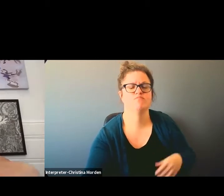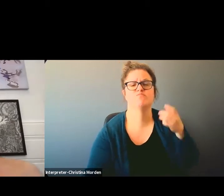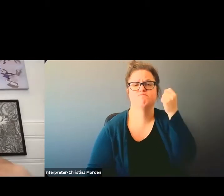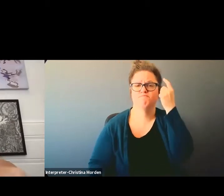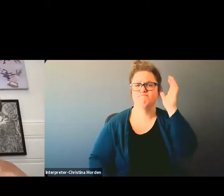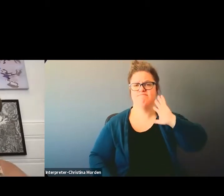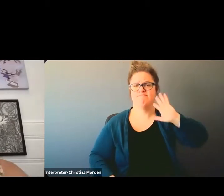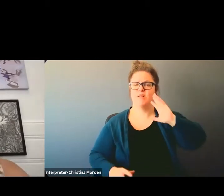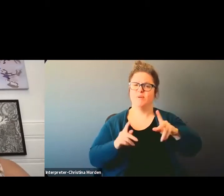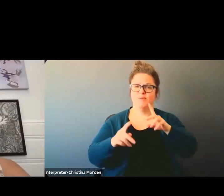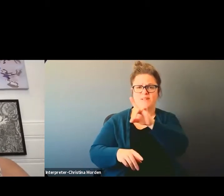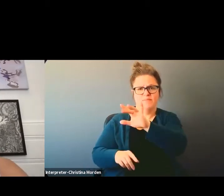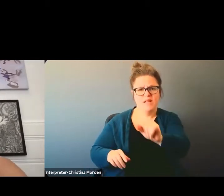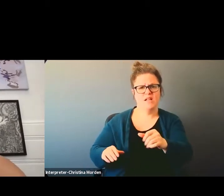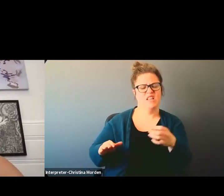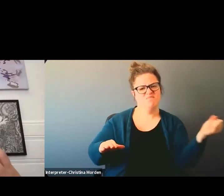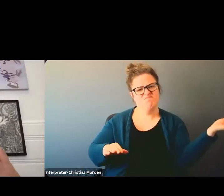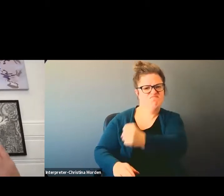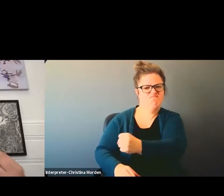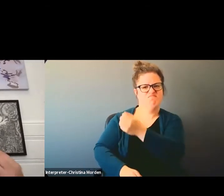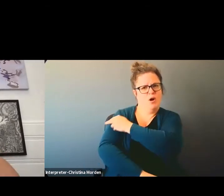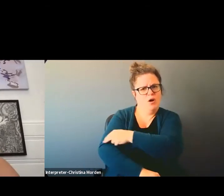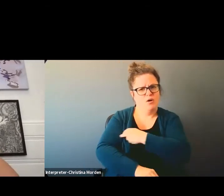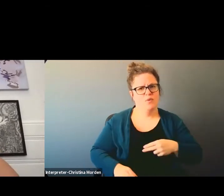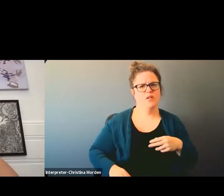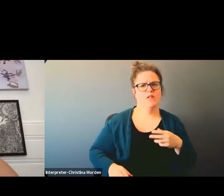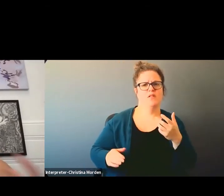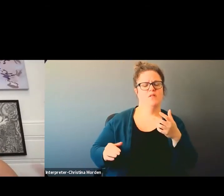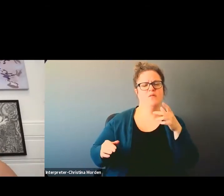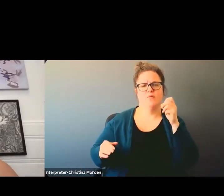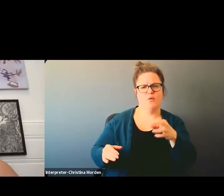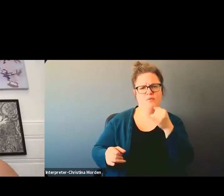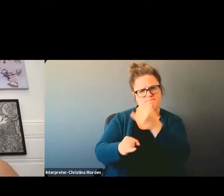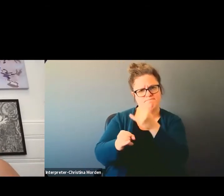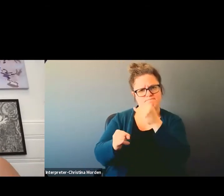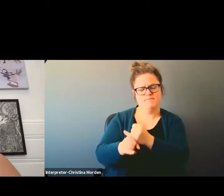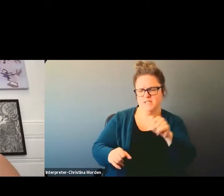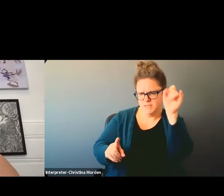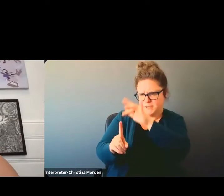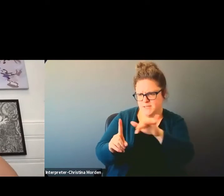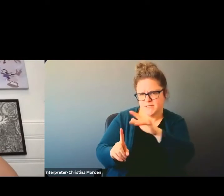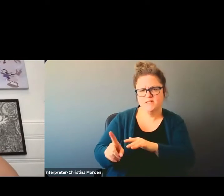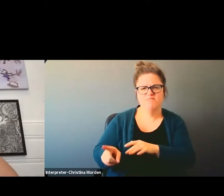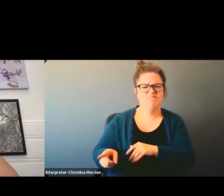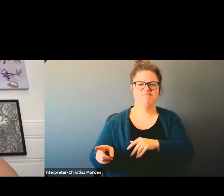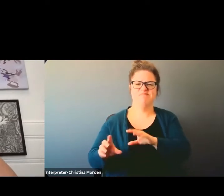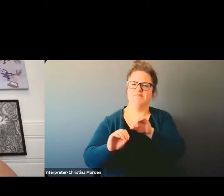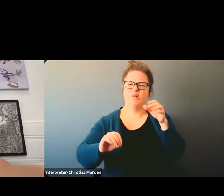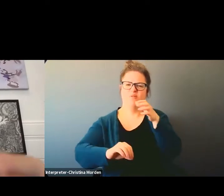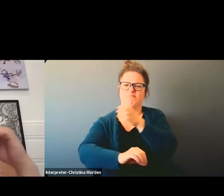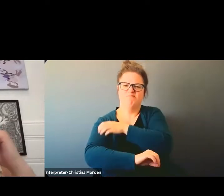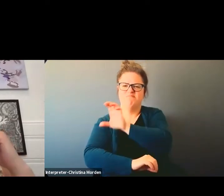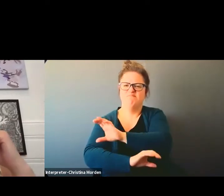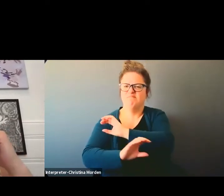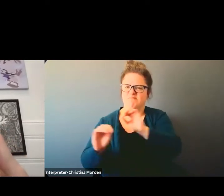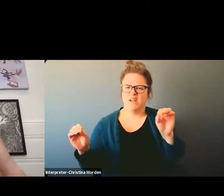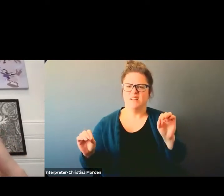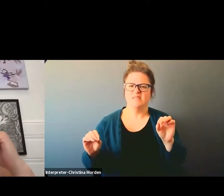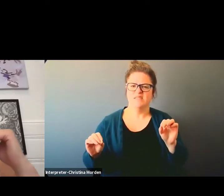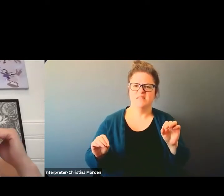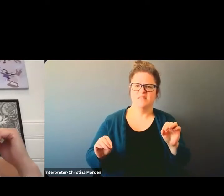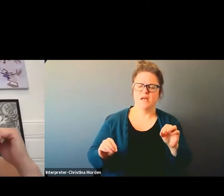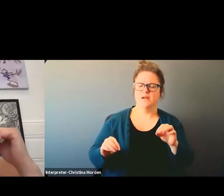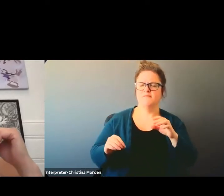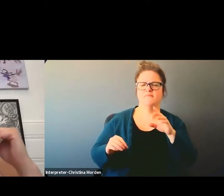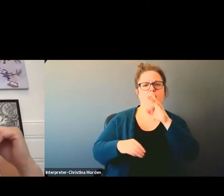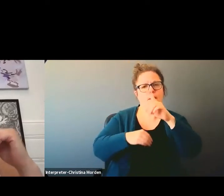homes, studied, dehumanized, and really had their voices taken away from them. Thankfully, this is starting to change, but there's still a